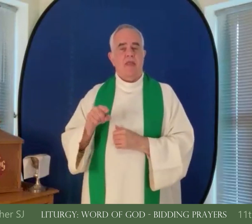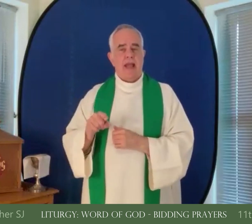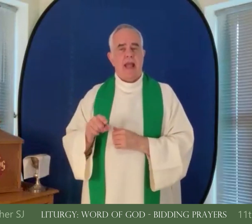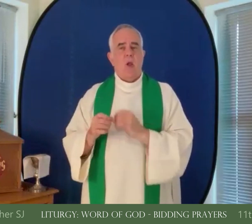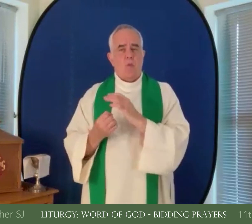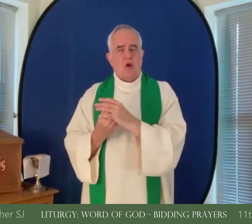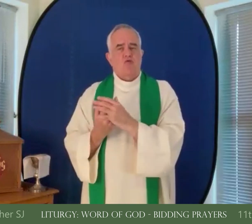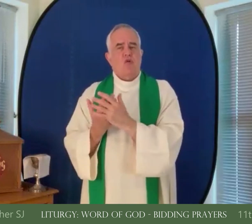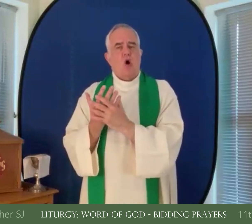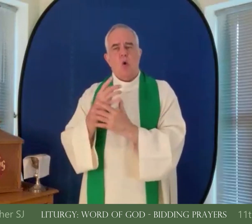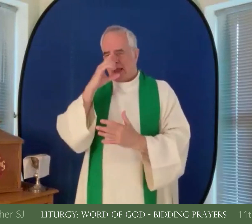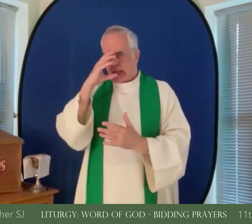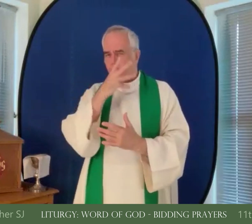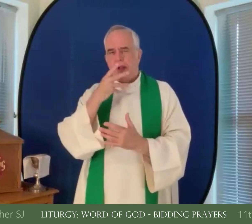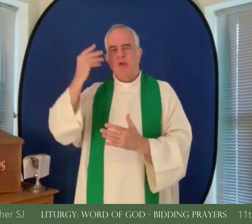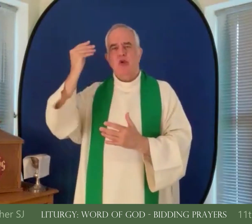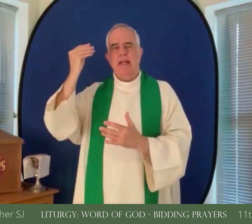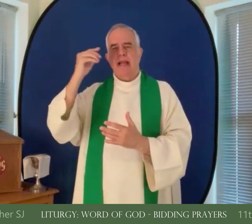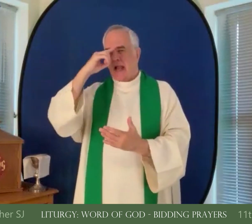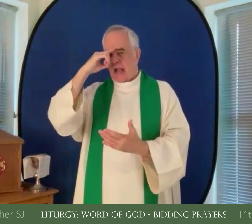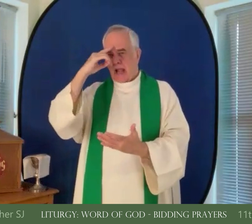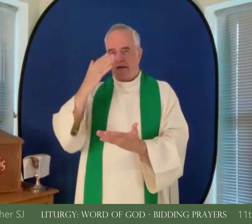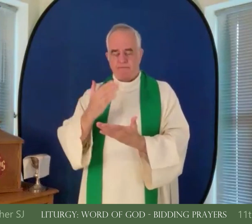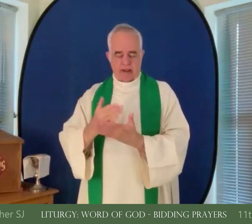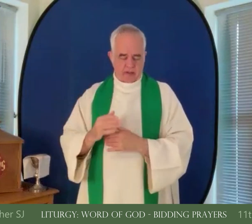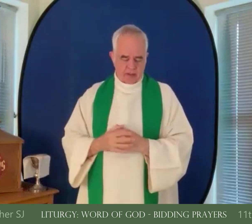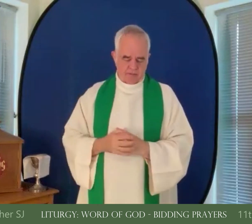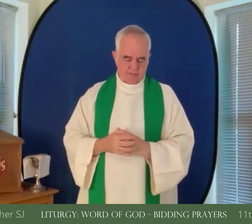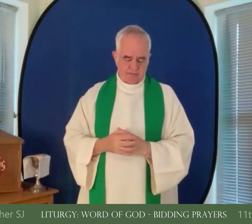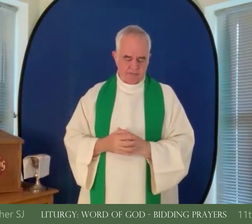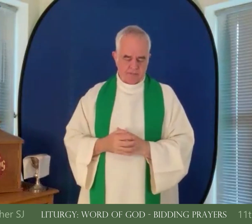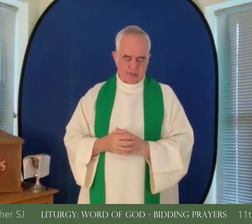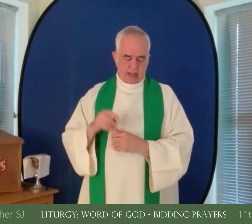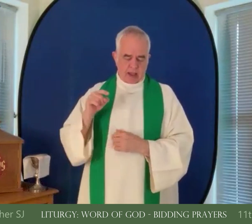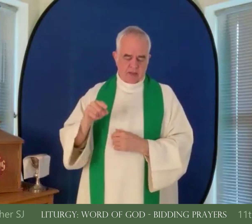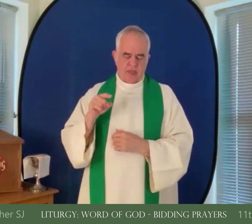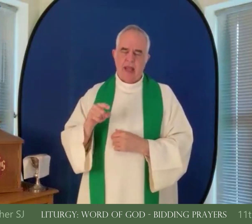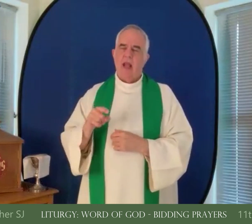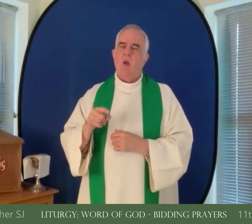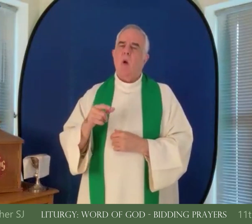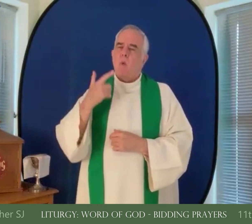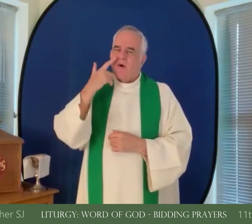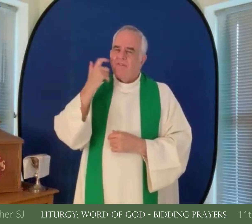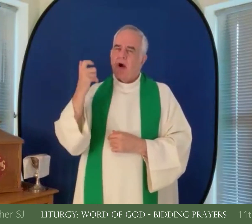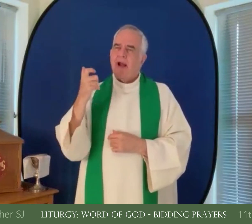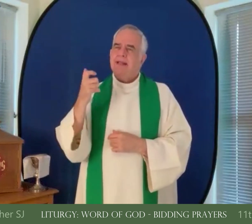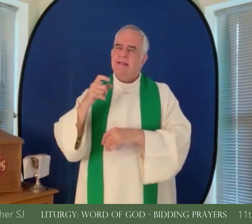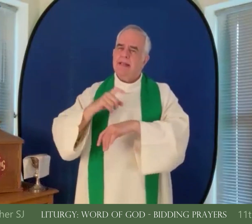they will grow spiritually in faith, that they will find